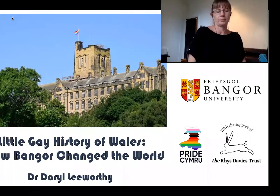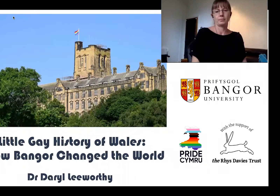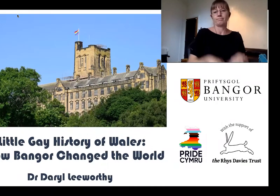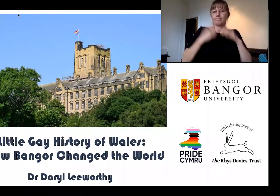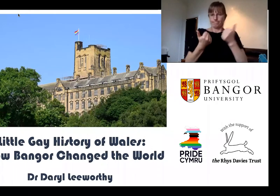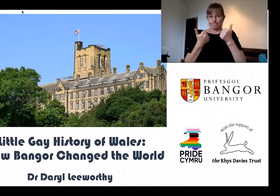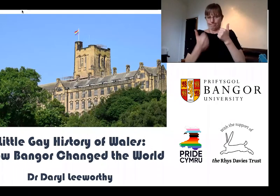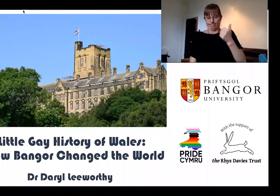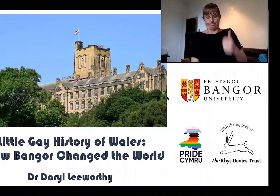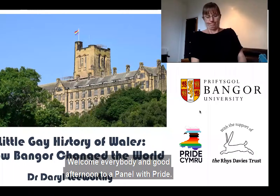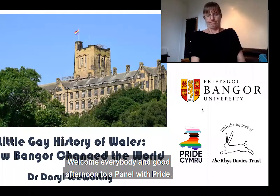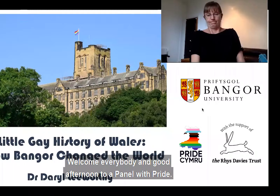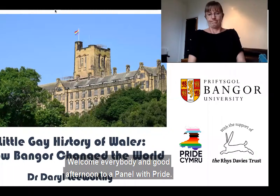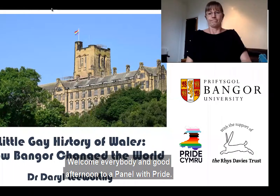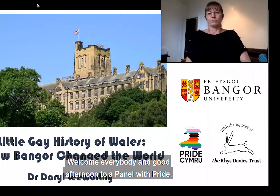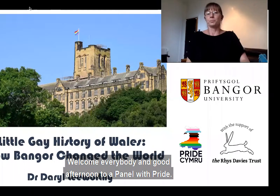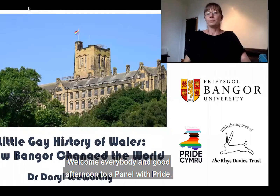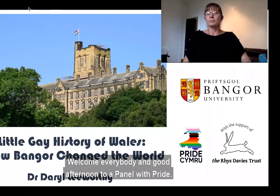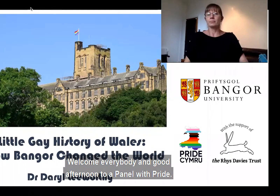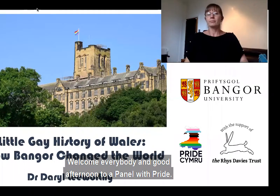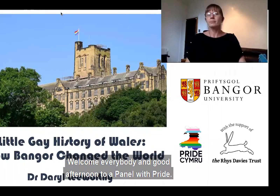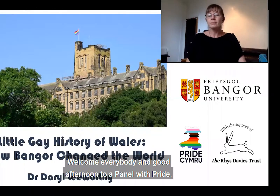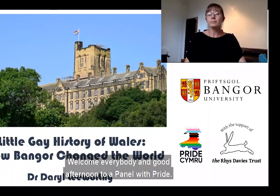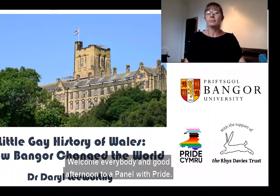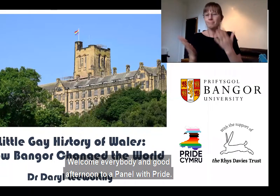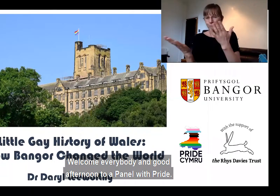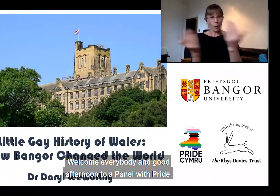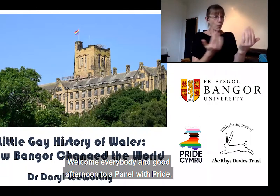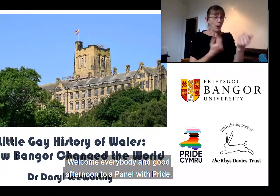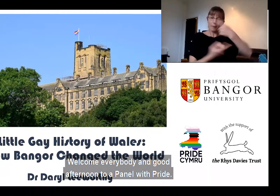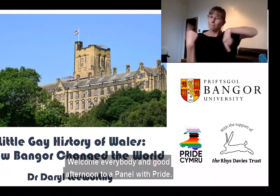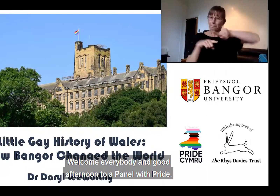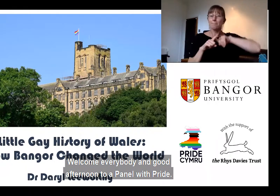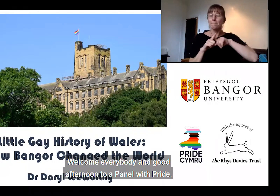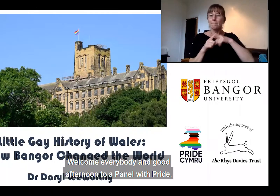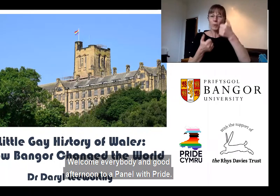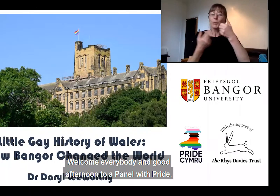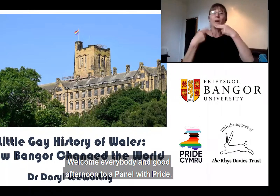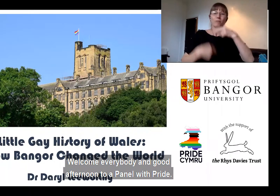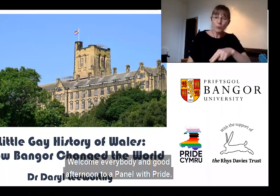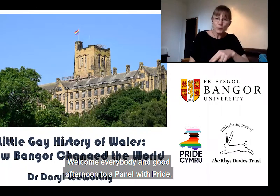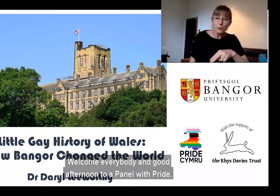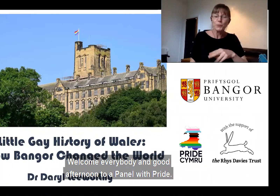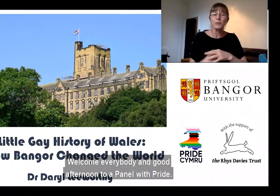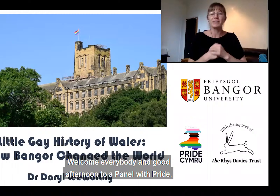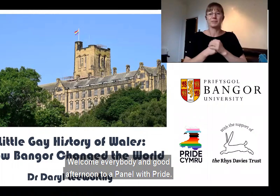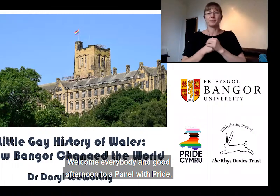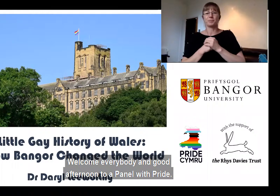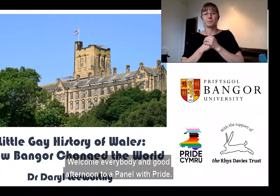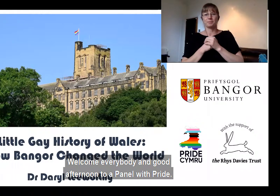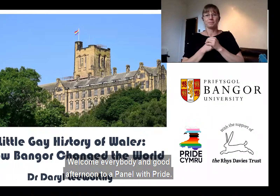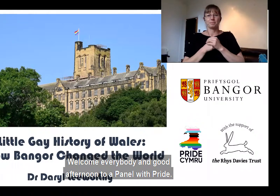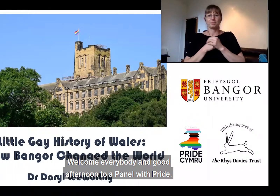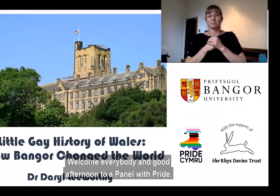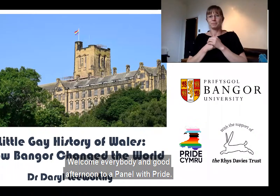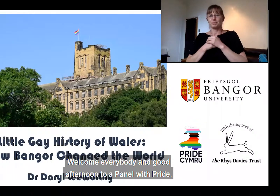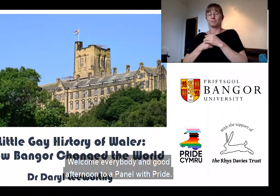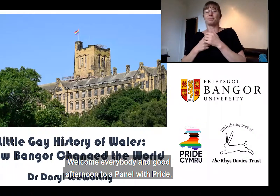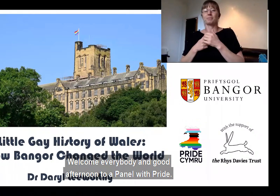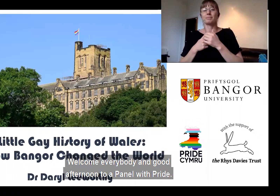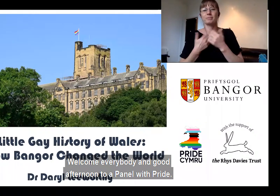Okay, good. So if we did, welcome everybody and good afternoon to Panado Valter,